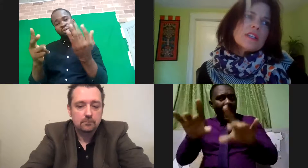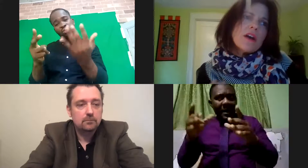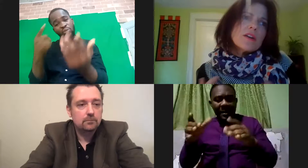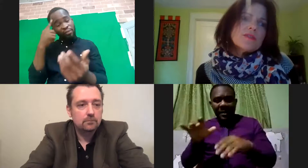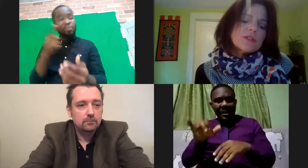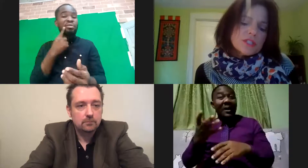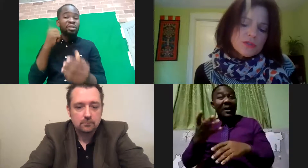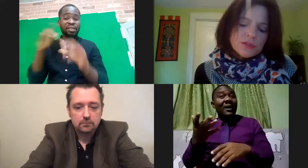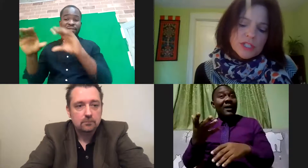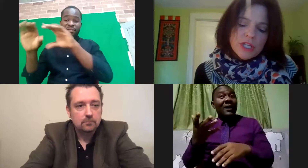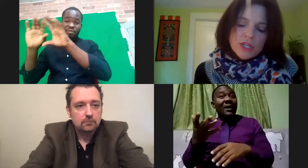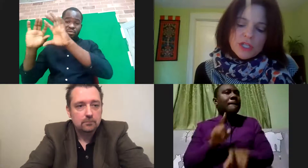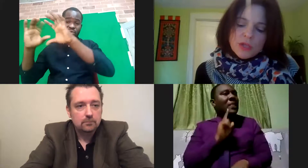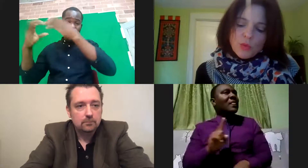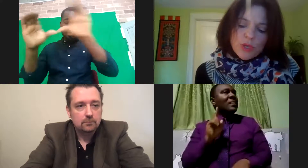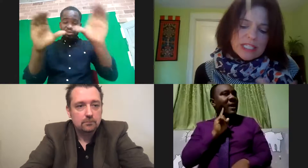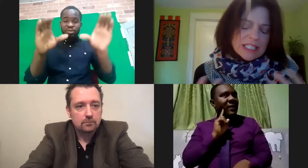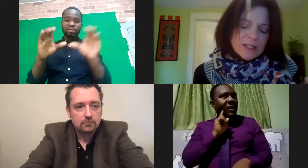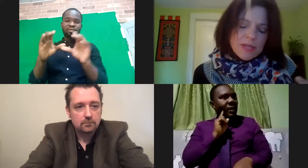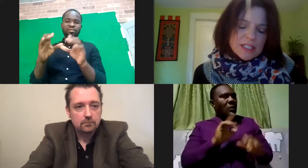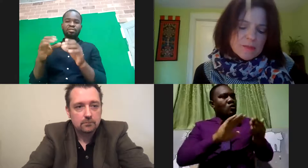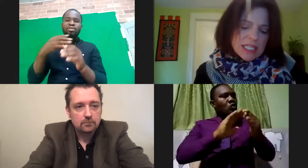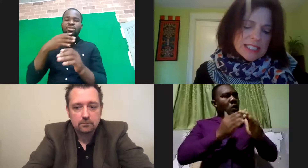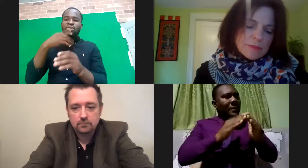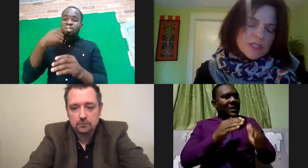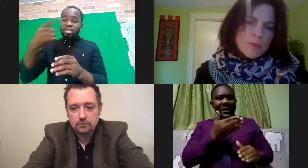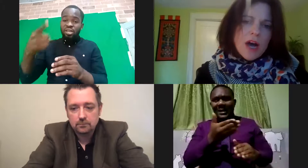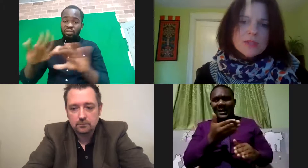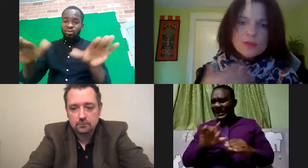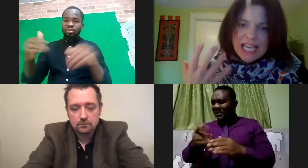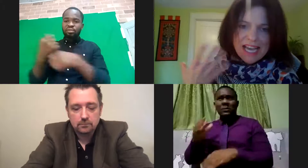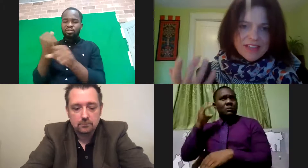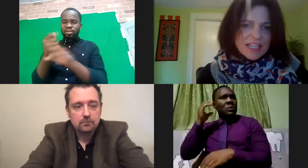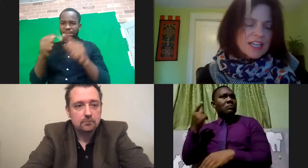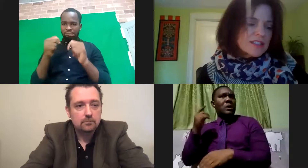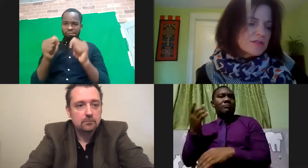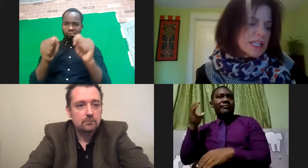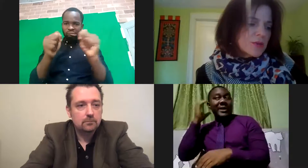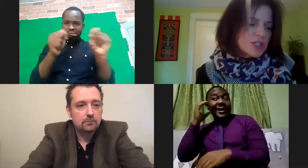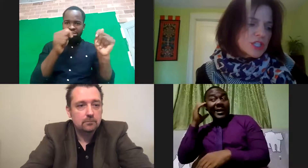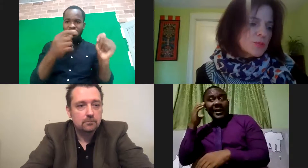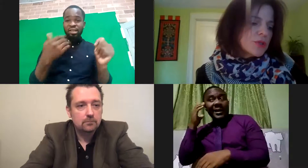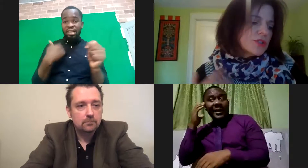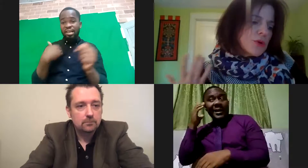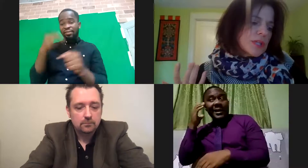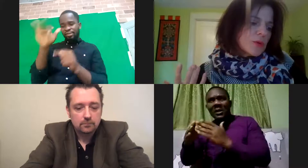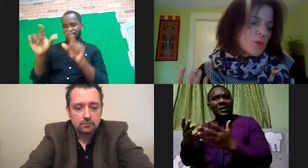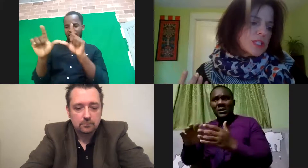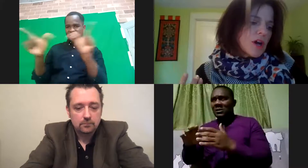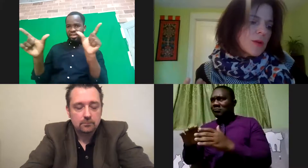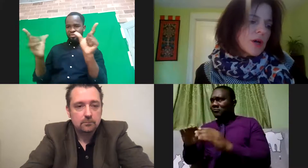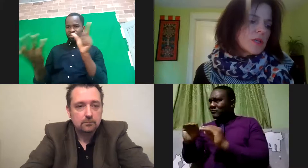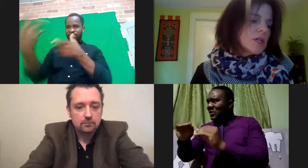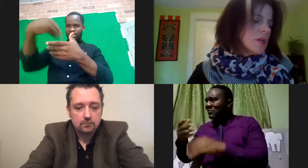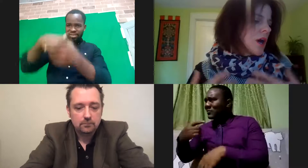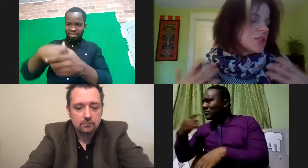community and the hard of hearing children, we need to make as many attempts as possible to have that kind of language input, you know, like when we